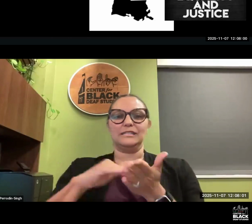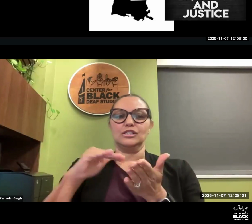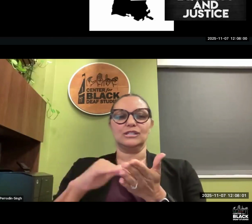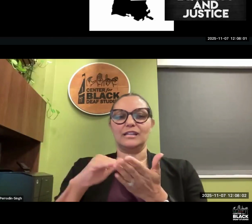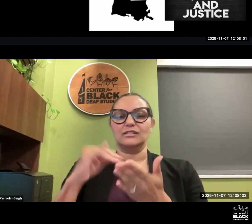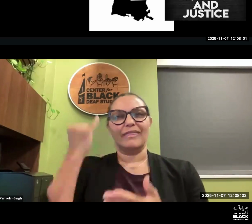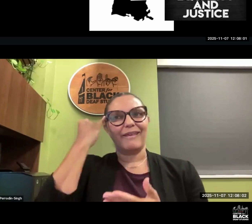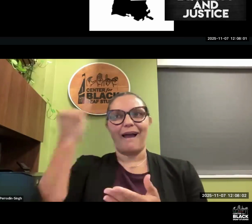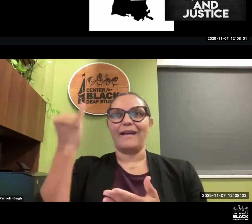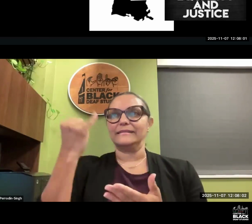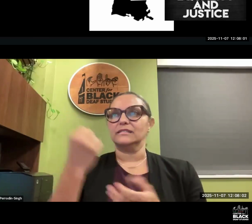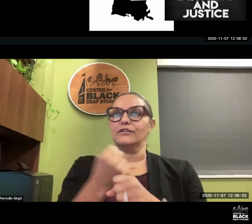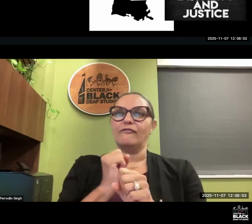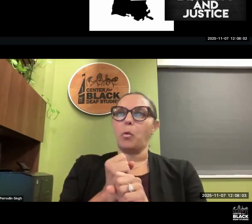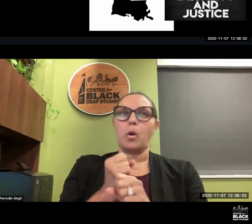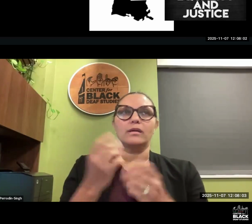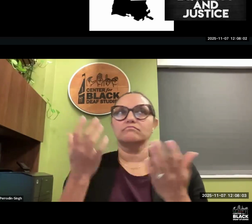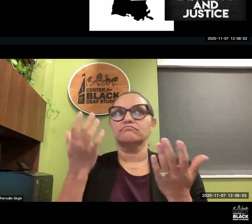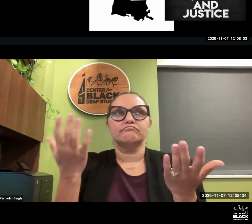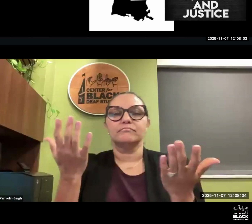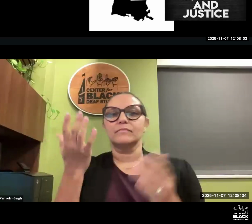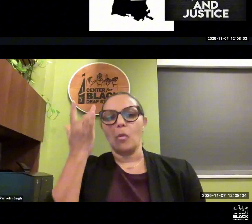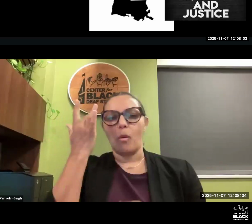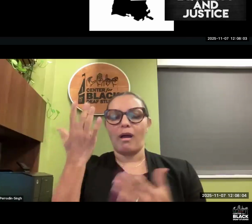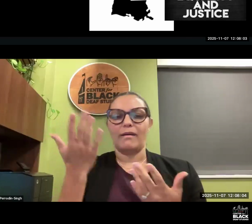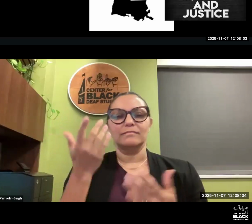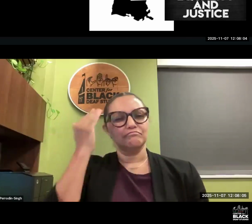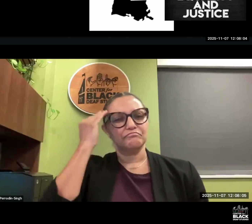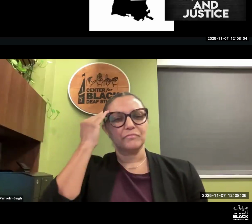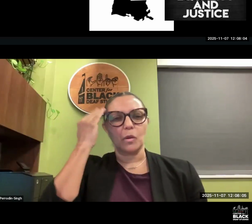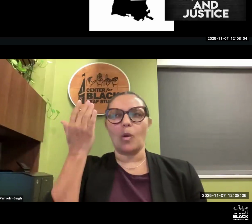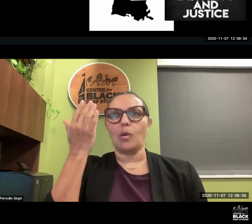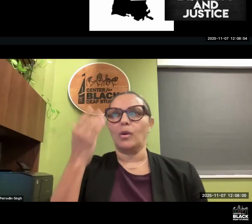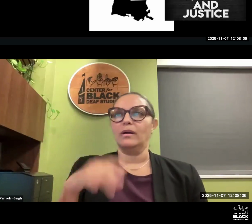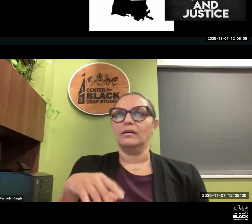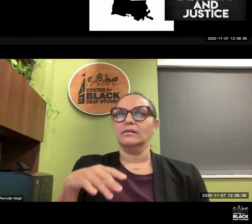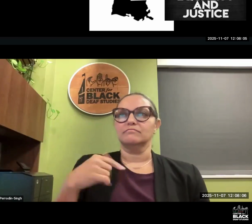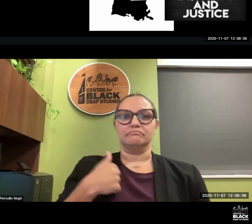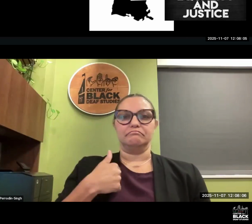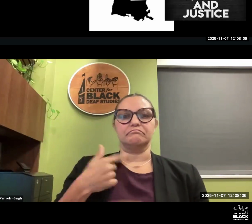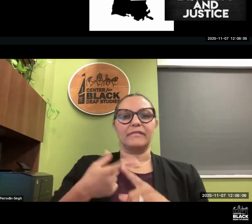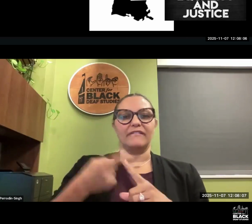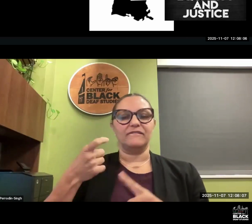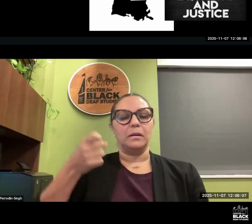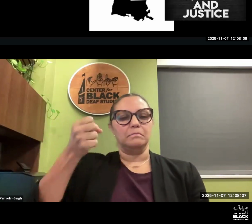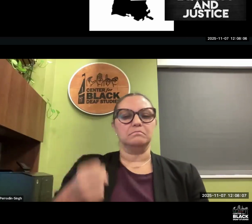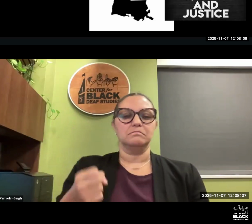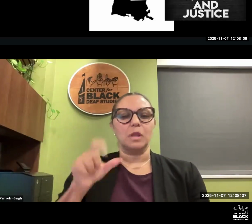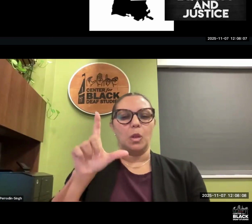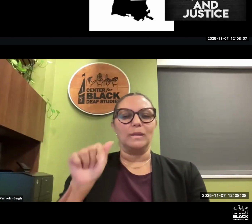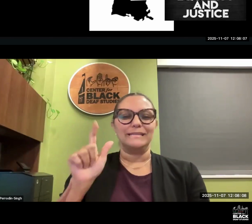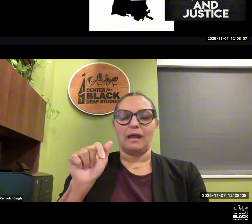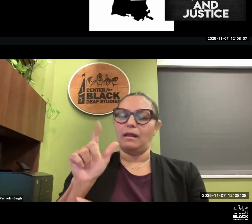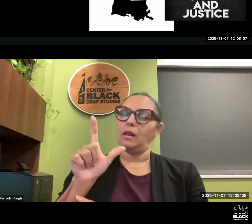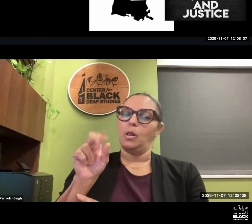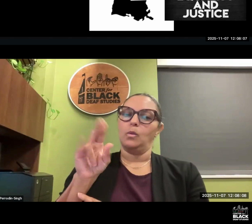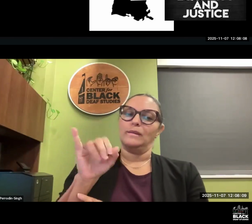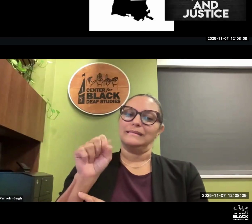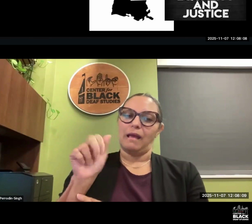Okay, so the background behind how my dissertation came about. I am